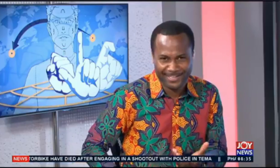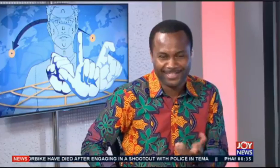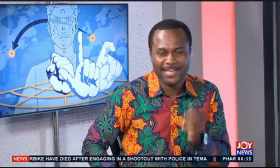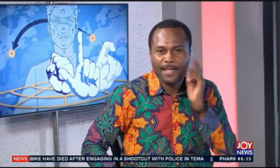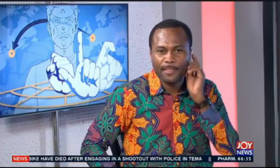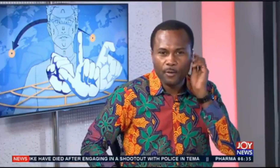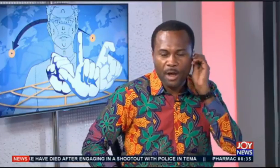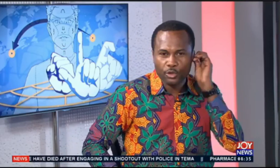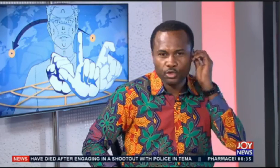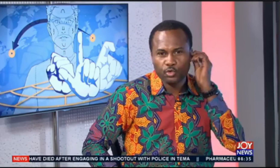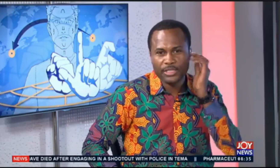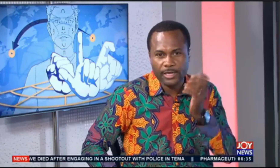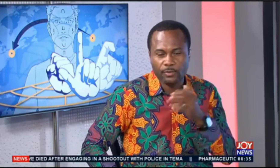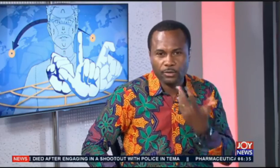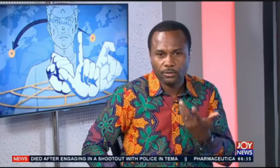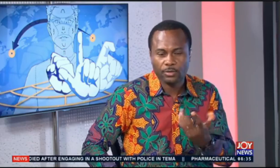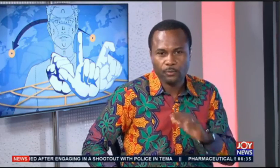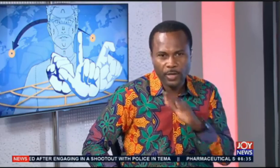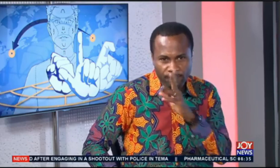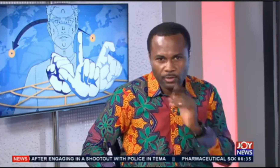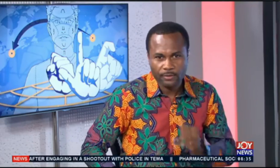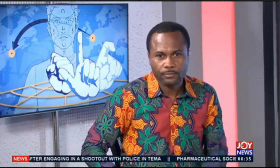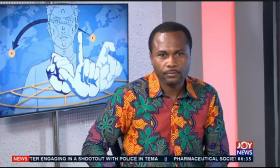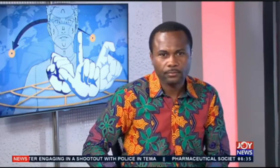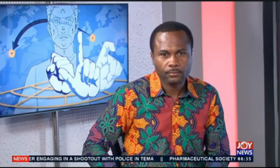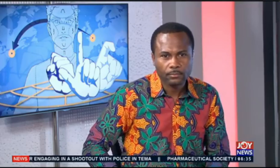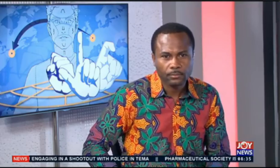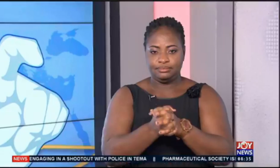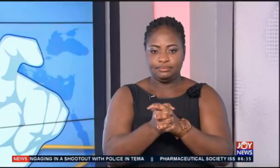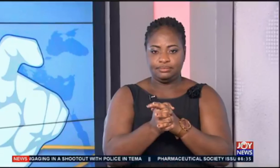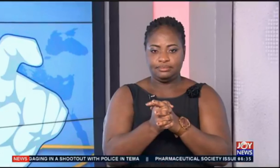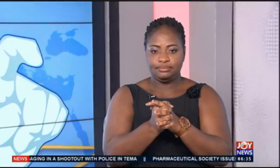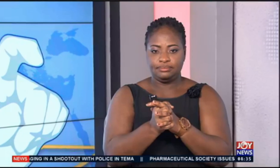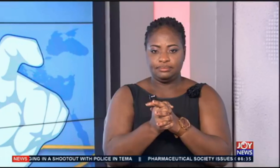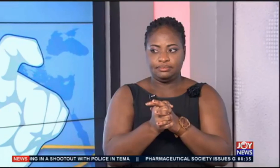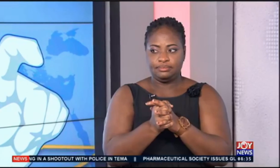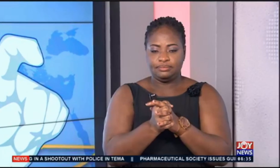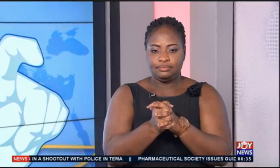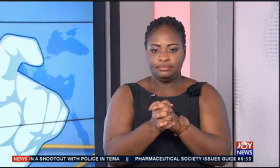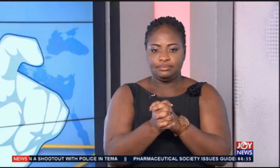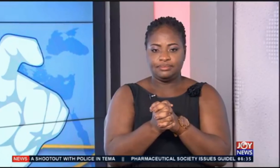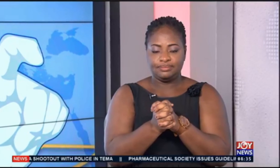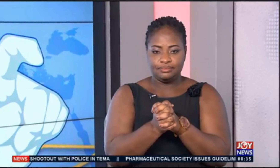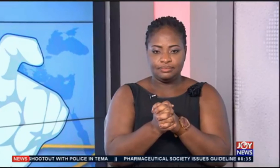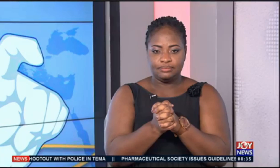on next. Now, I want you to sign while you talk. We have One Love. What did you say?